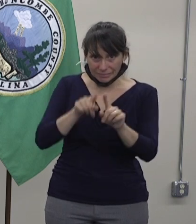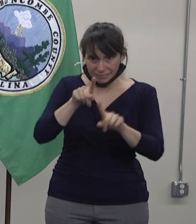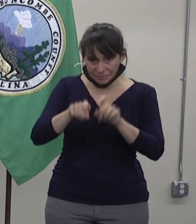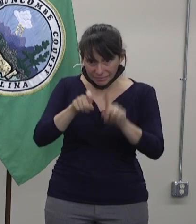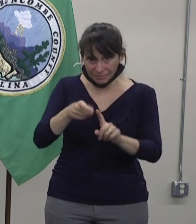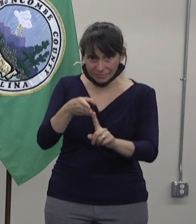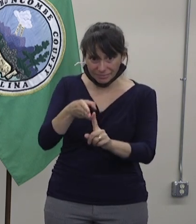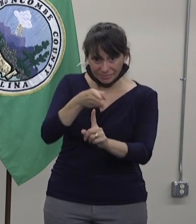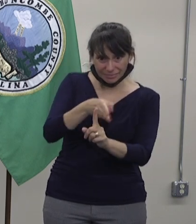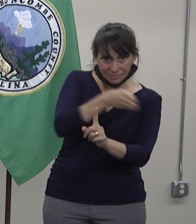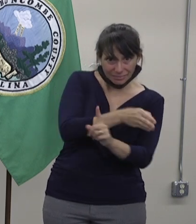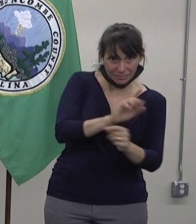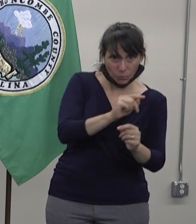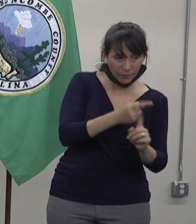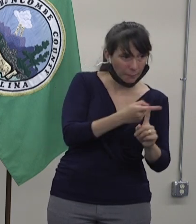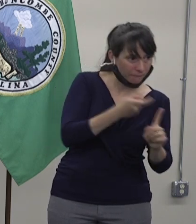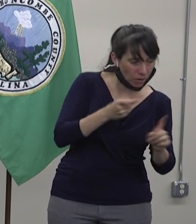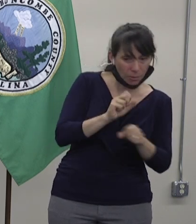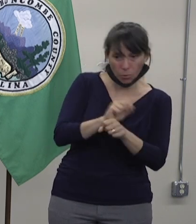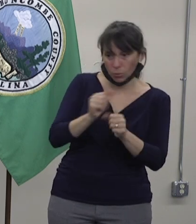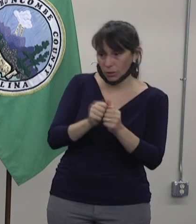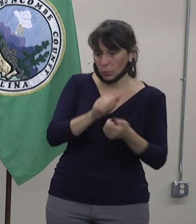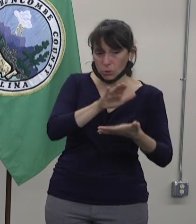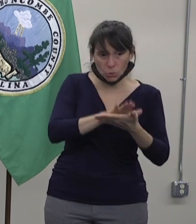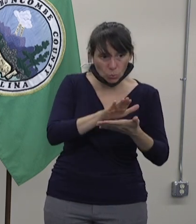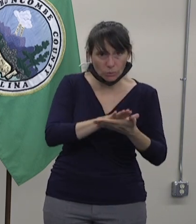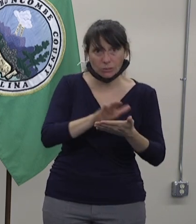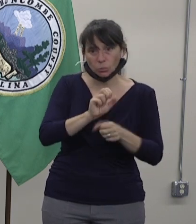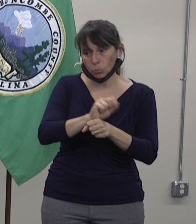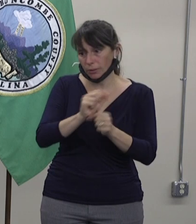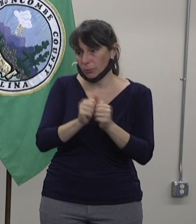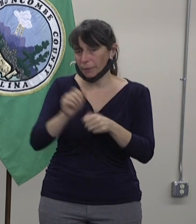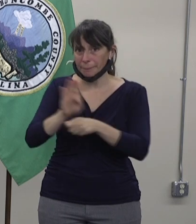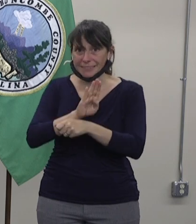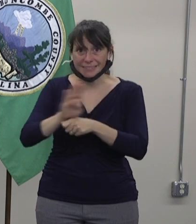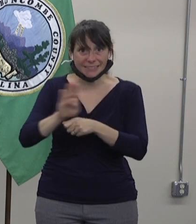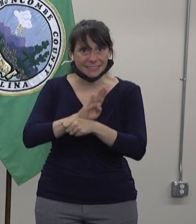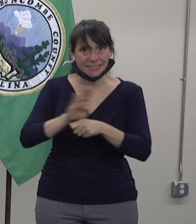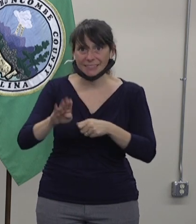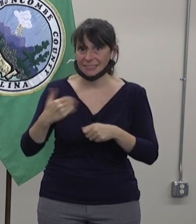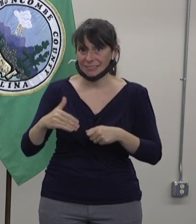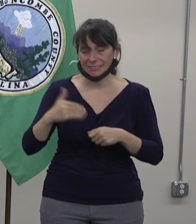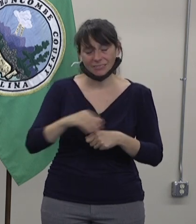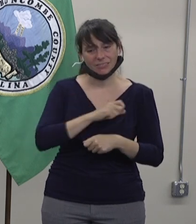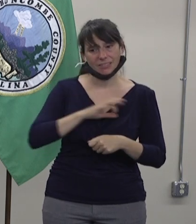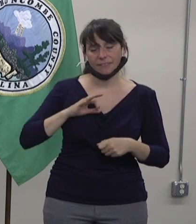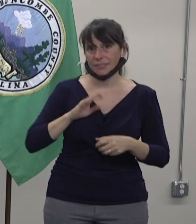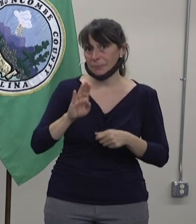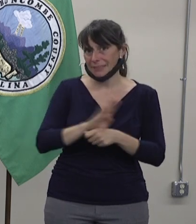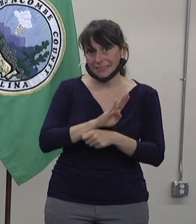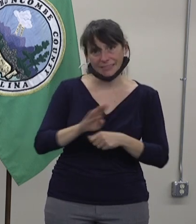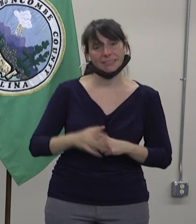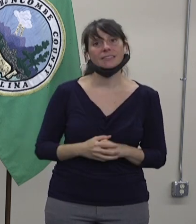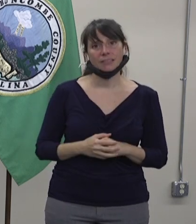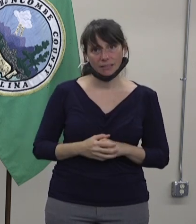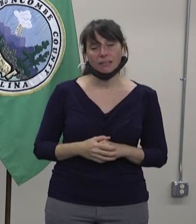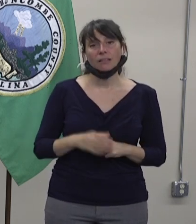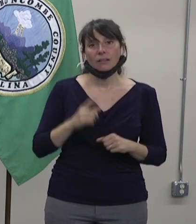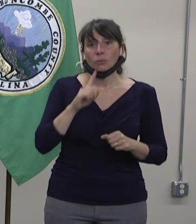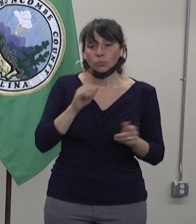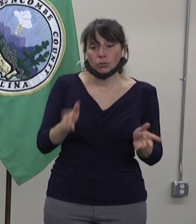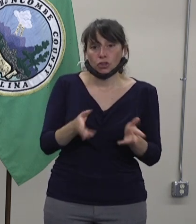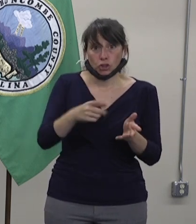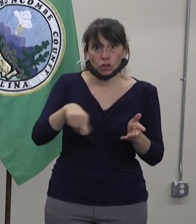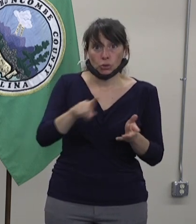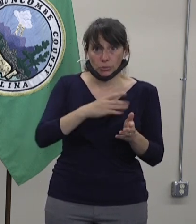and schools about COVID-19. We encourage individuals and businesses to look at the guidance on the